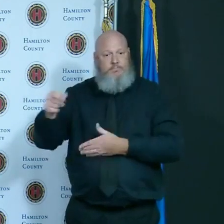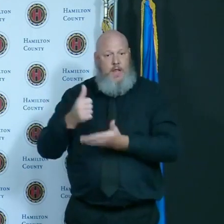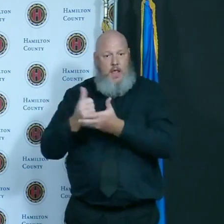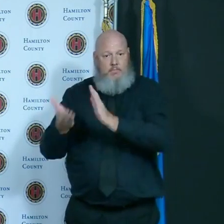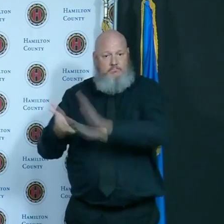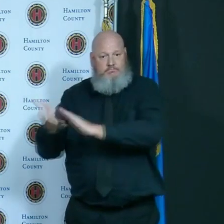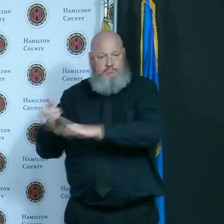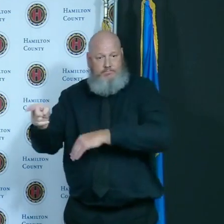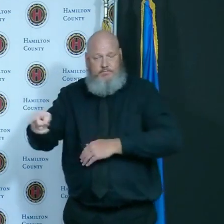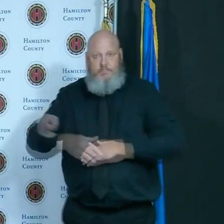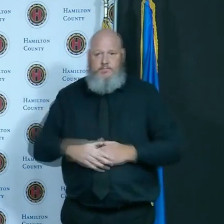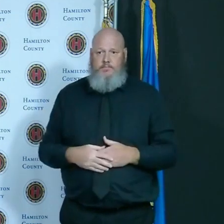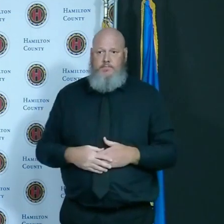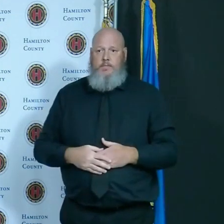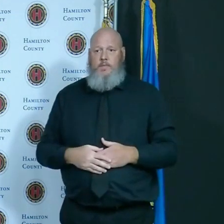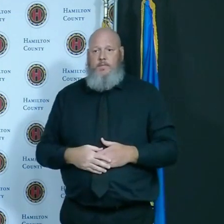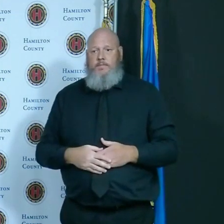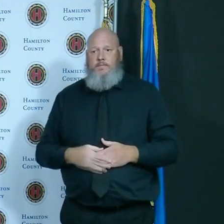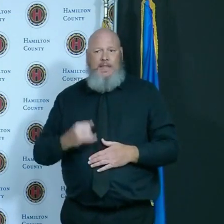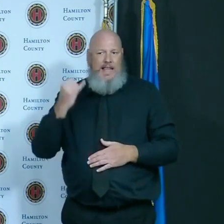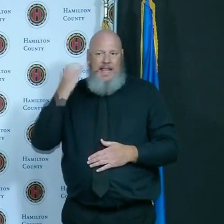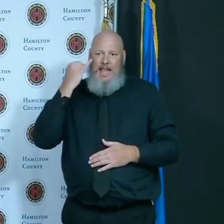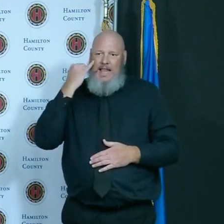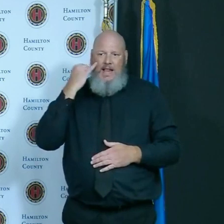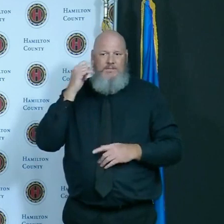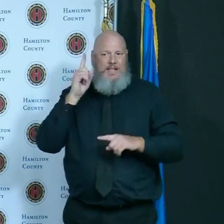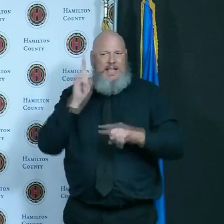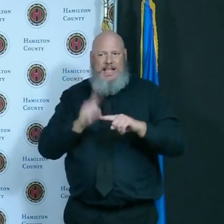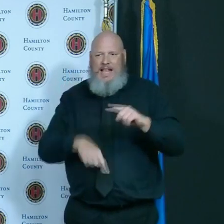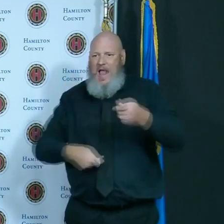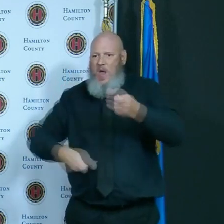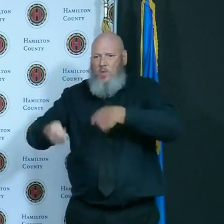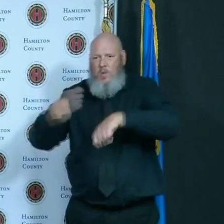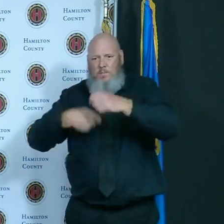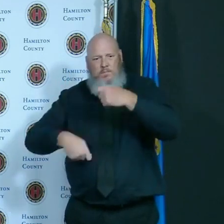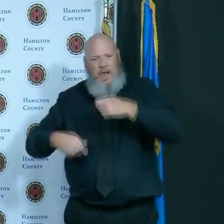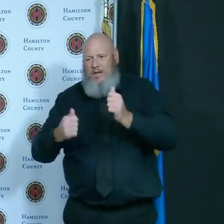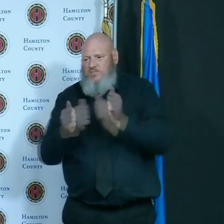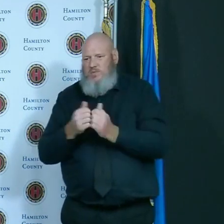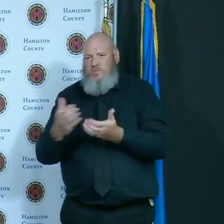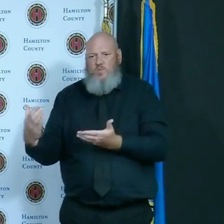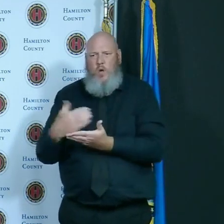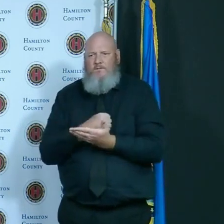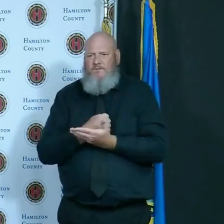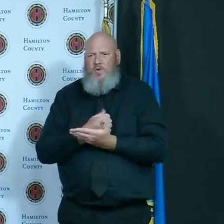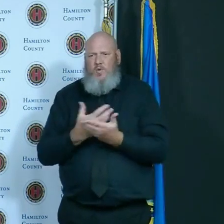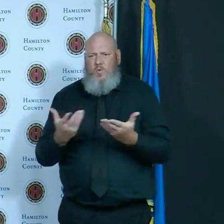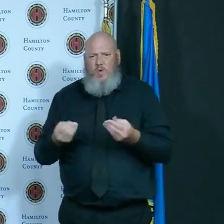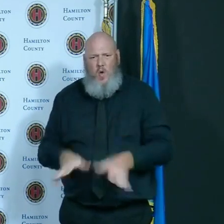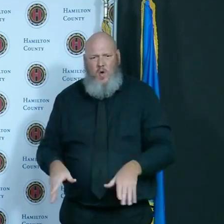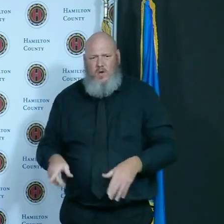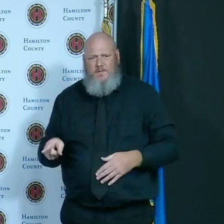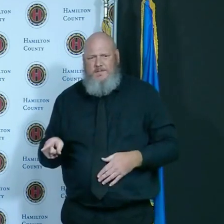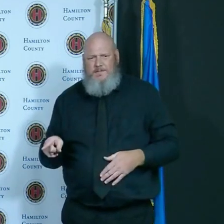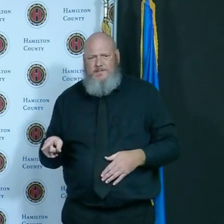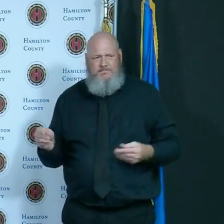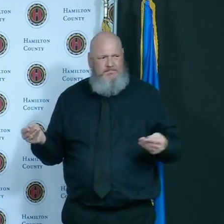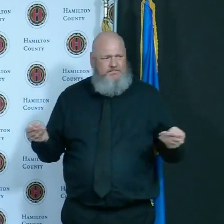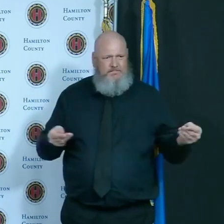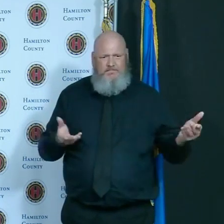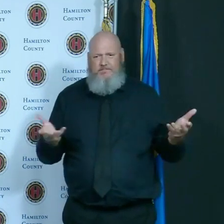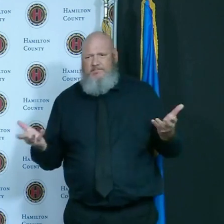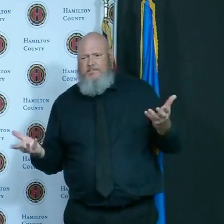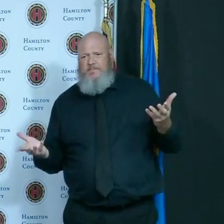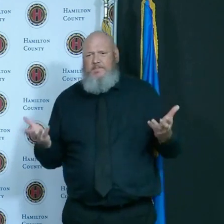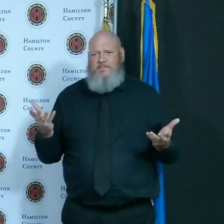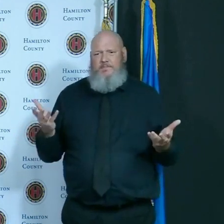it for revenue replacement, can we at least use it as our 49 jurisdictions respond to the crisis in